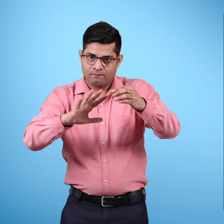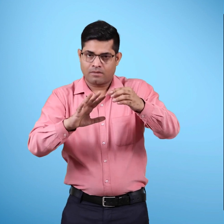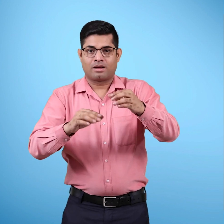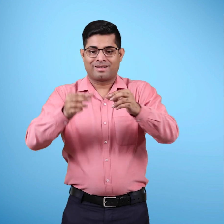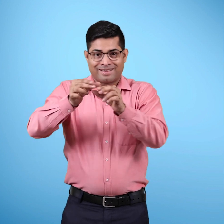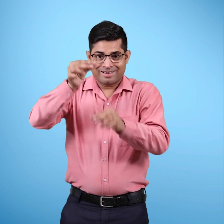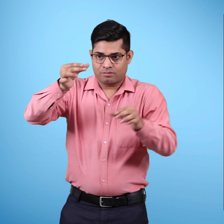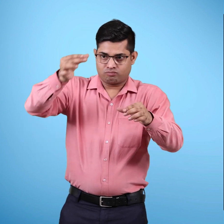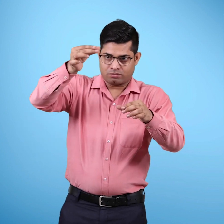half filled with water.